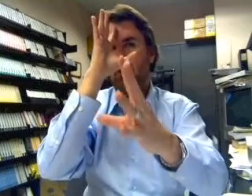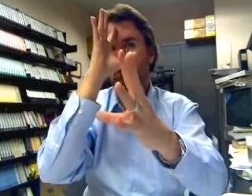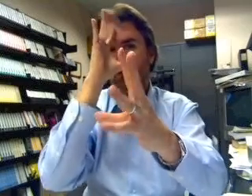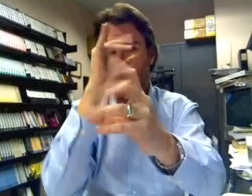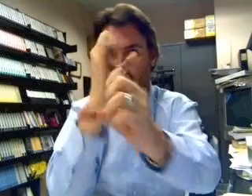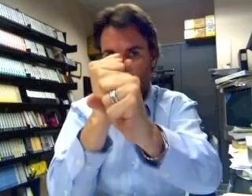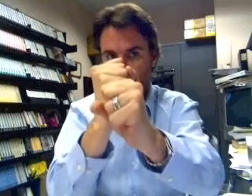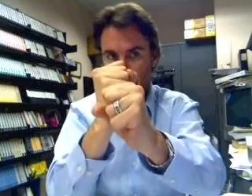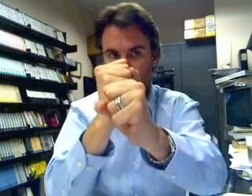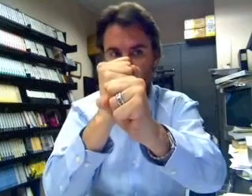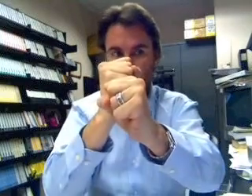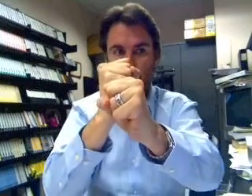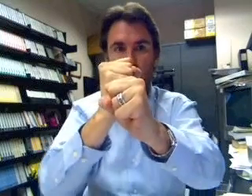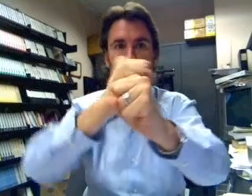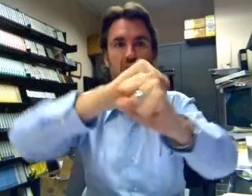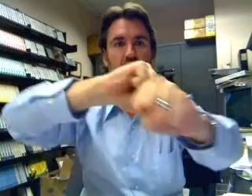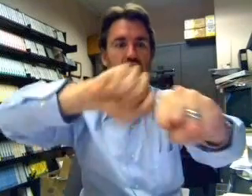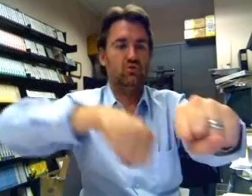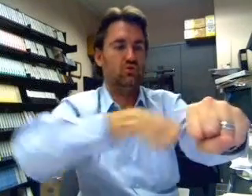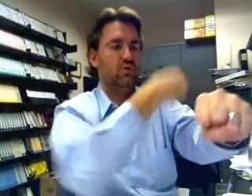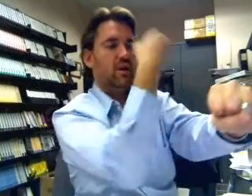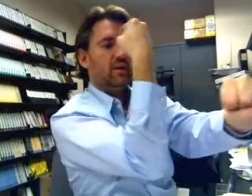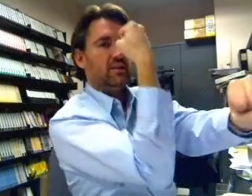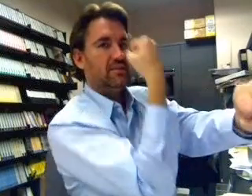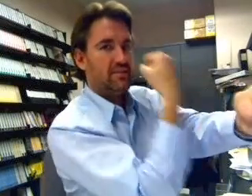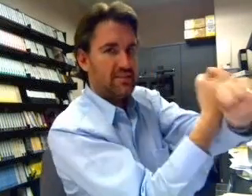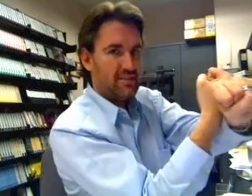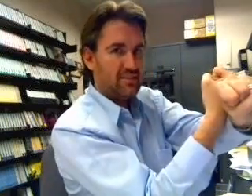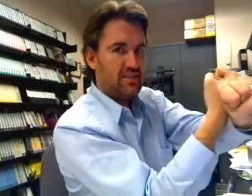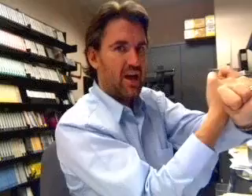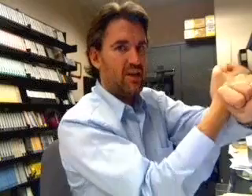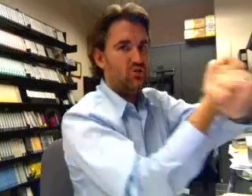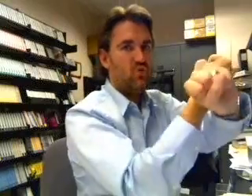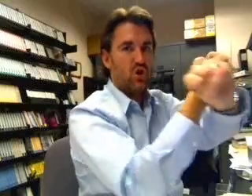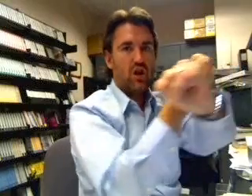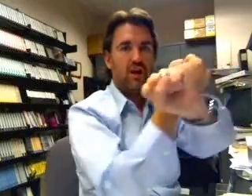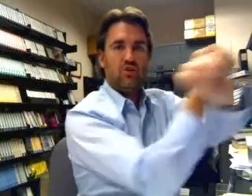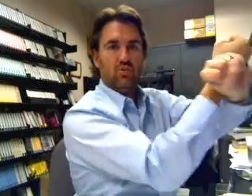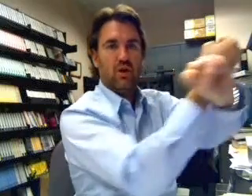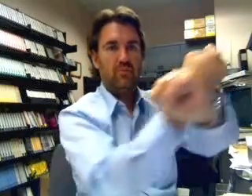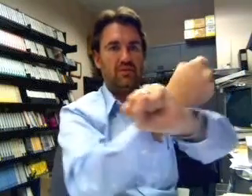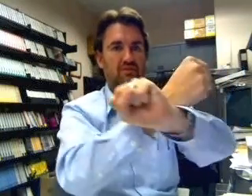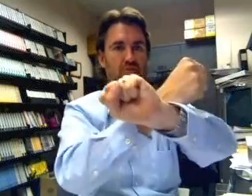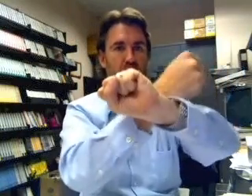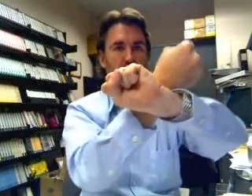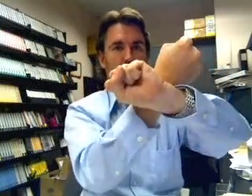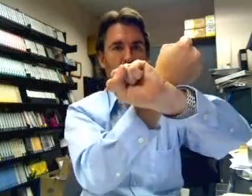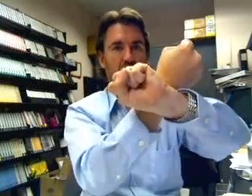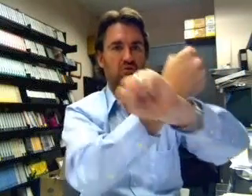from overthrew you to tie you or lock you up as if a rope's around